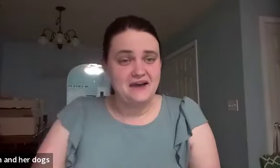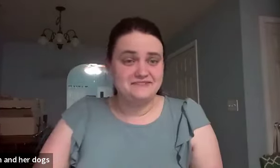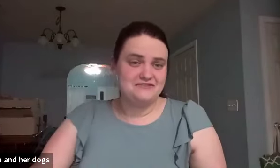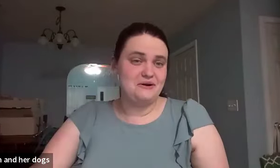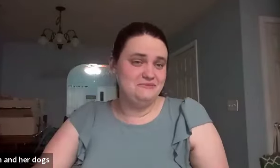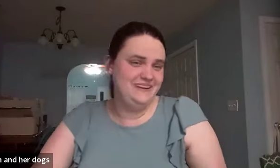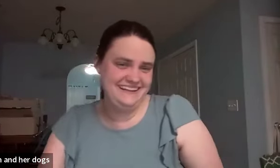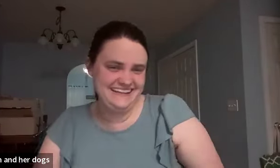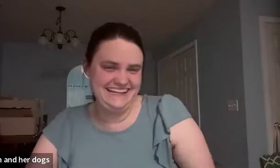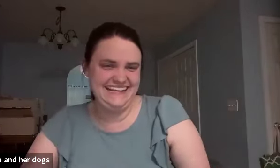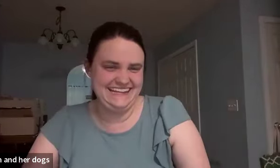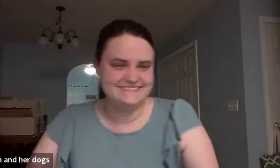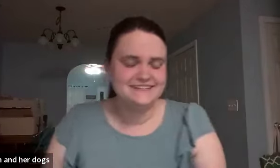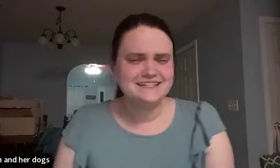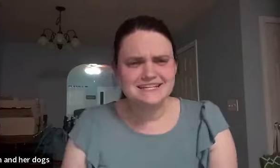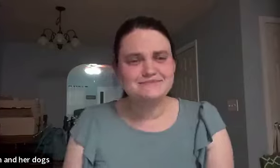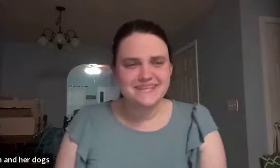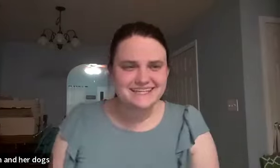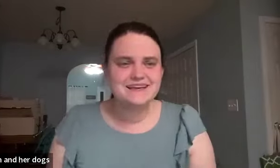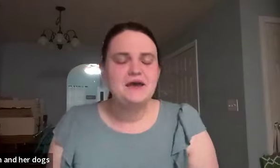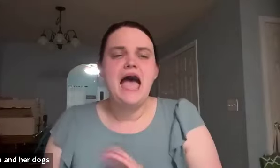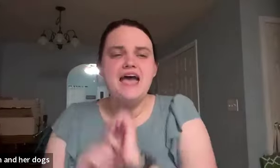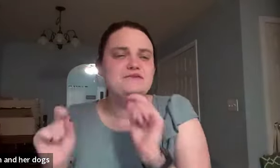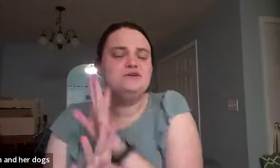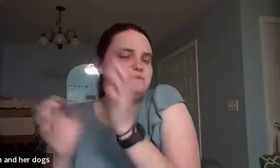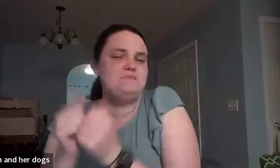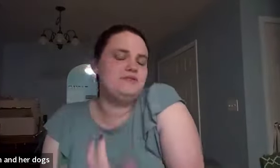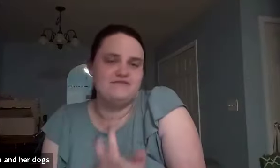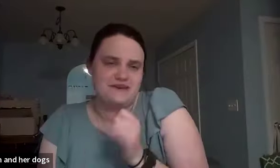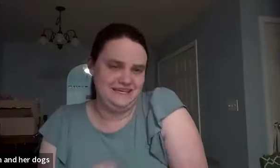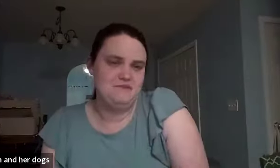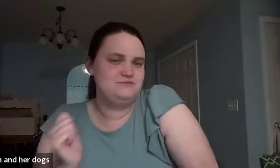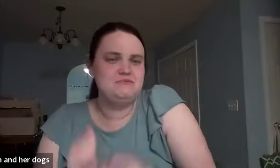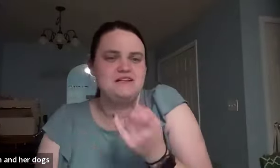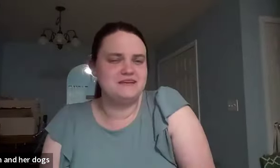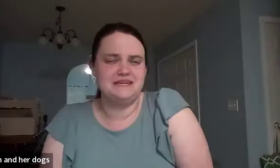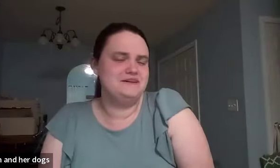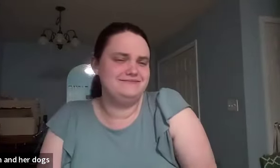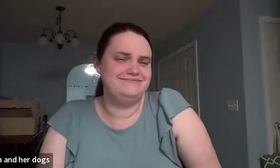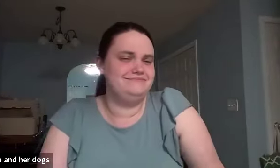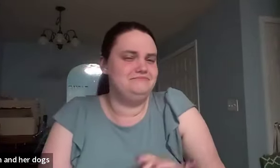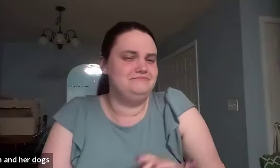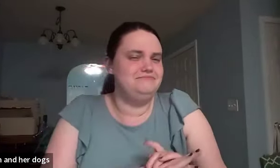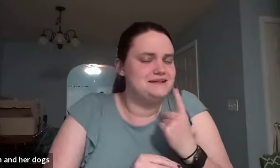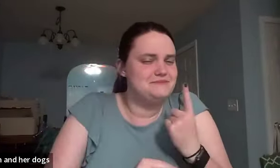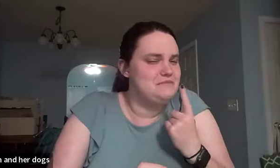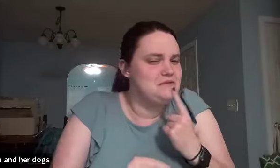have to have their own. Because Mickey, most people love Mickey. Most people love Mickey, but maybe not as many